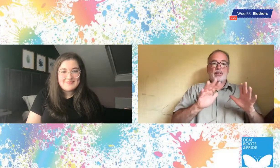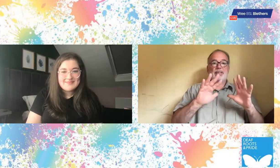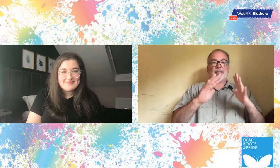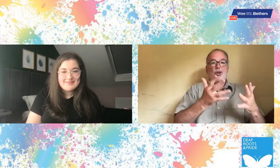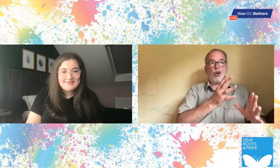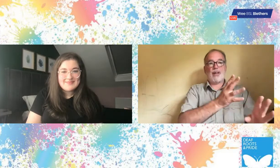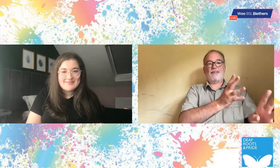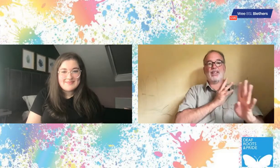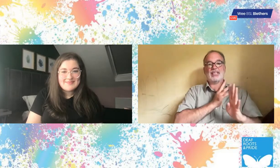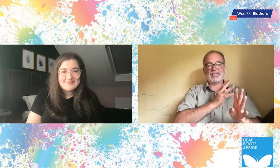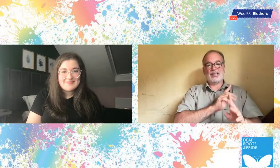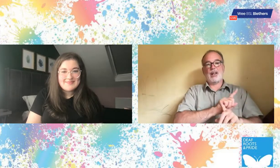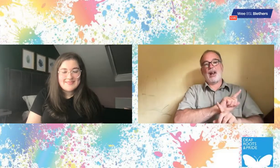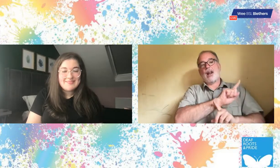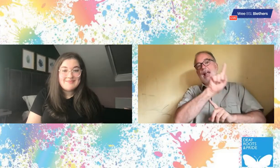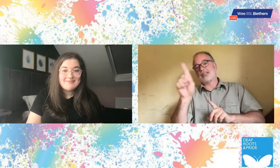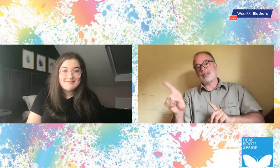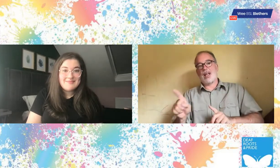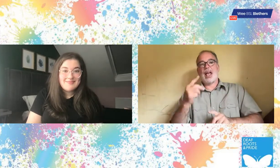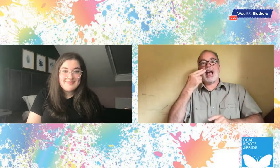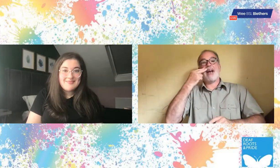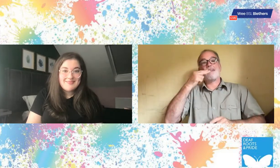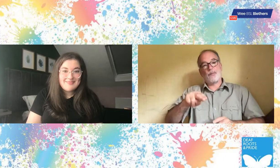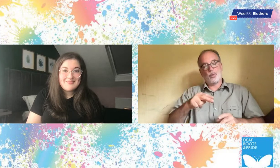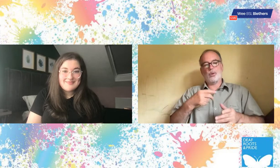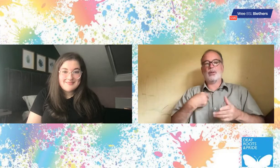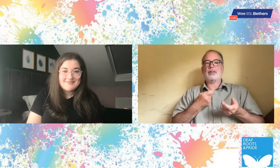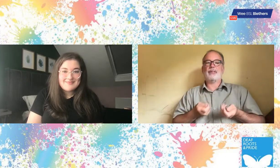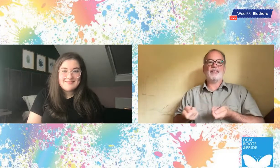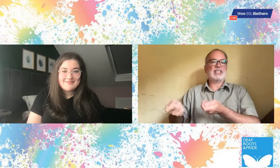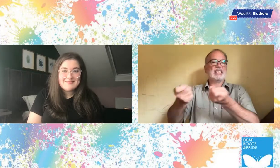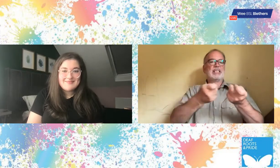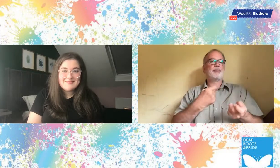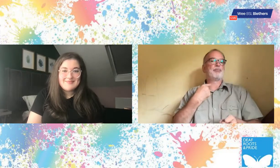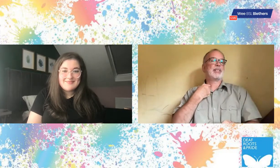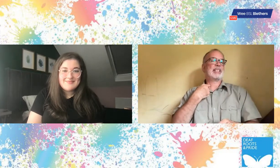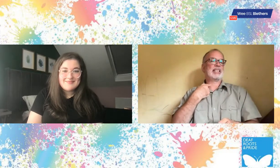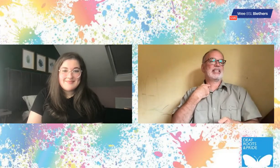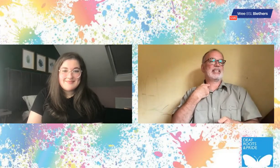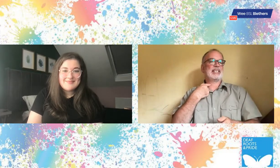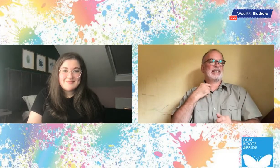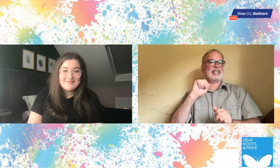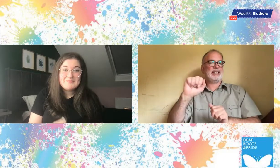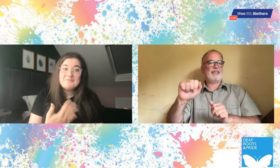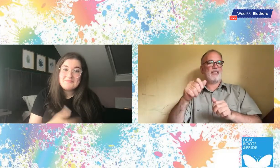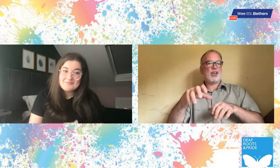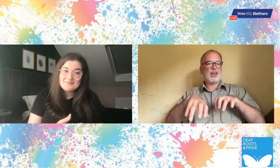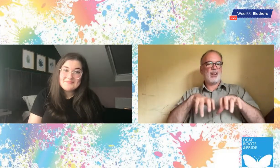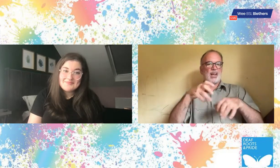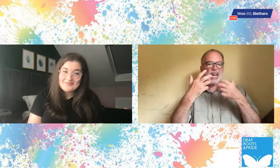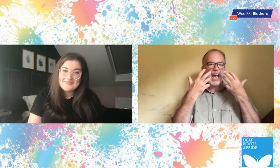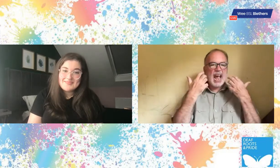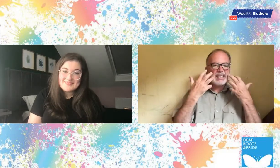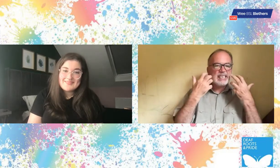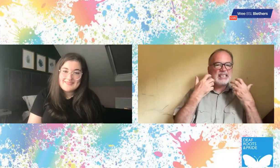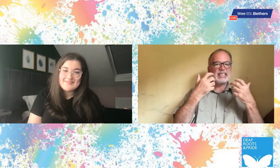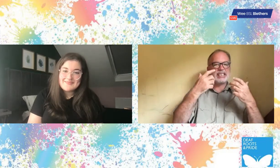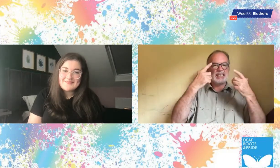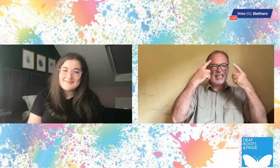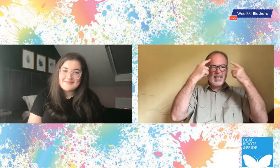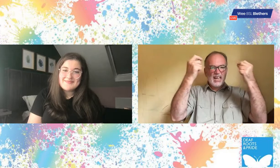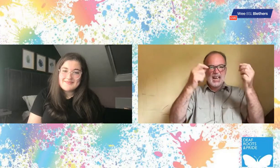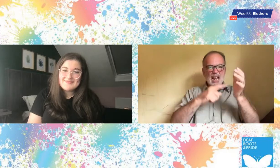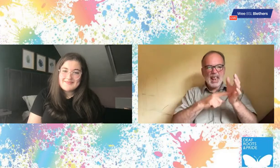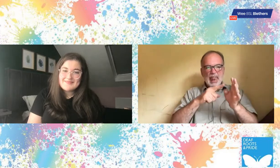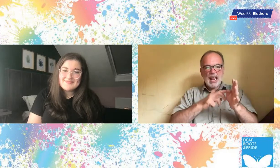that 8 to 9, before you open for visitors, you're doing those rounds. And then you've got to do it again in the afternoon, take the meat round in the